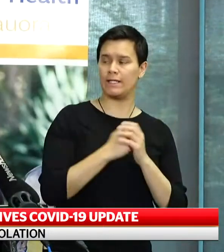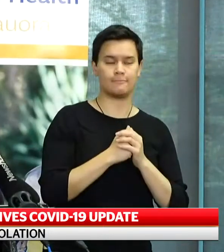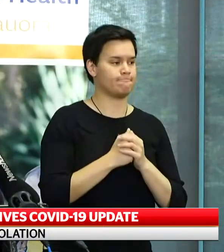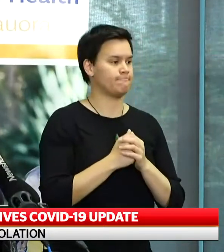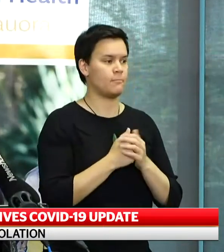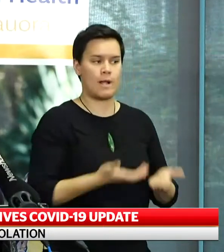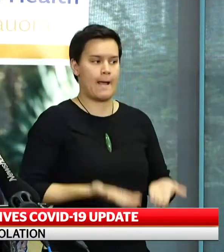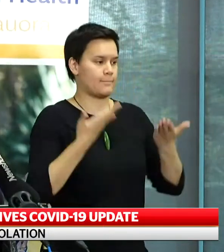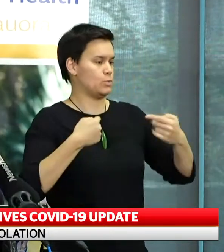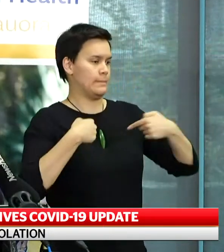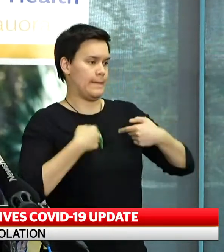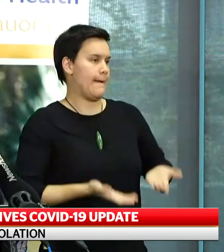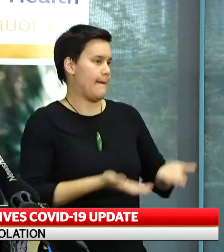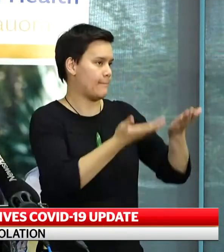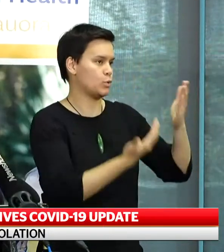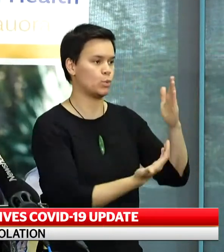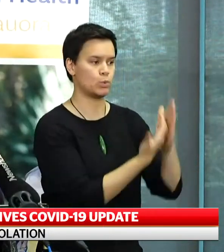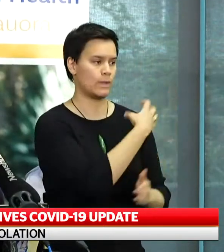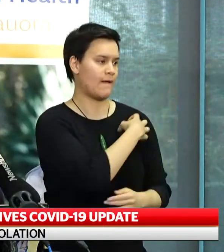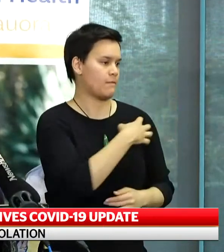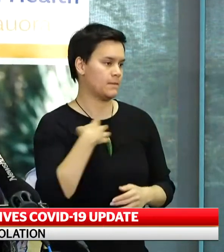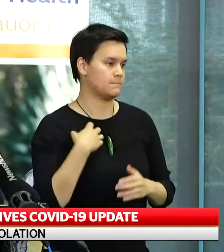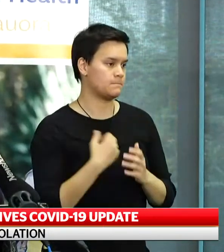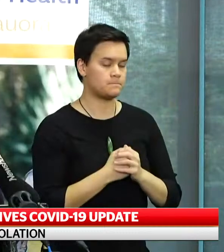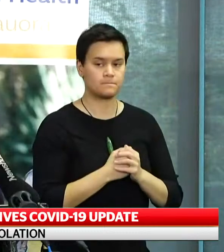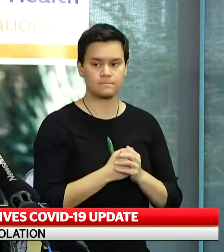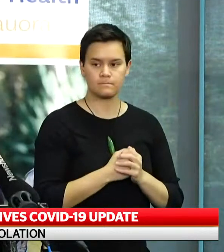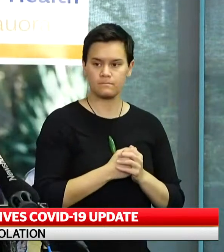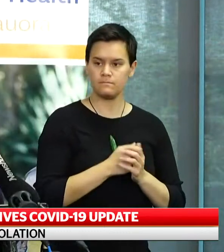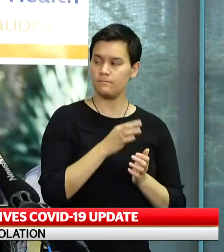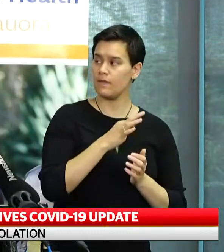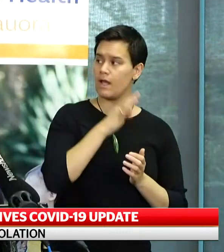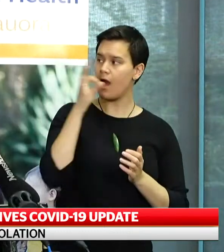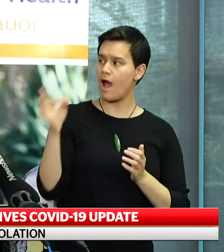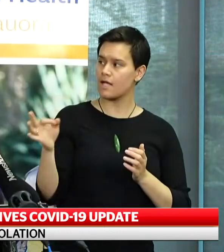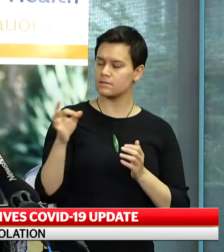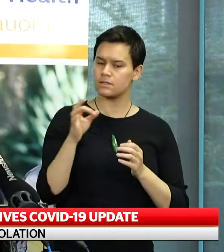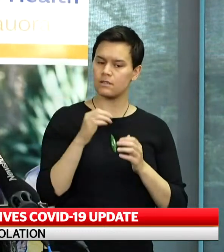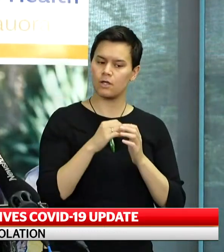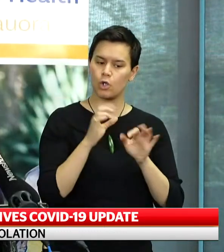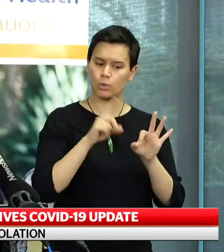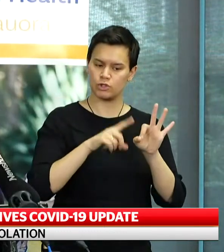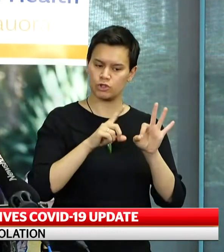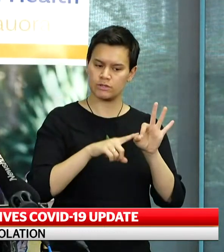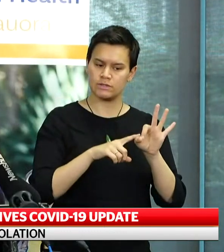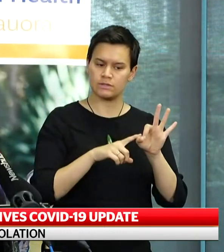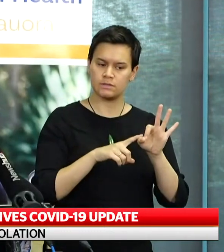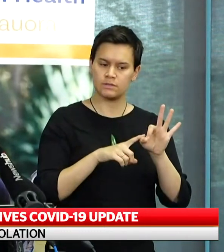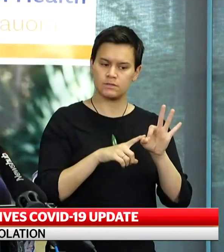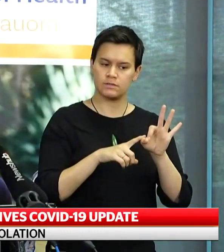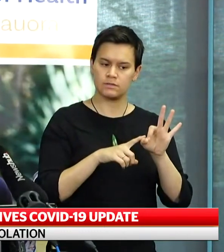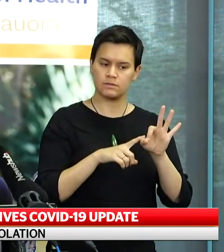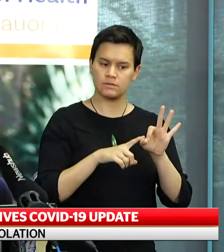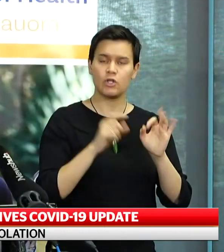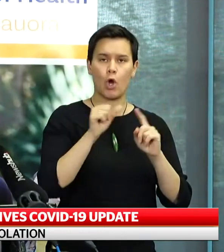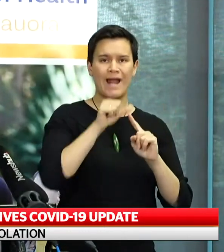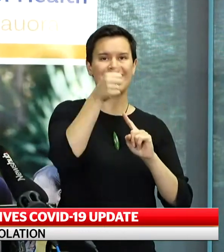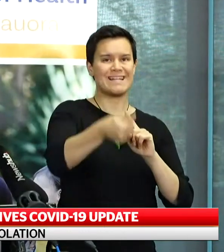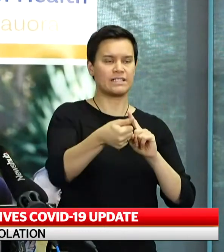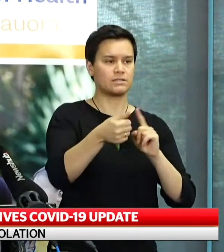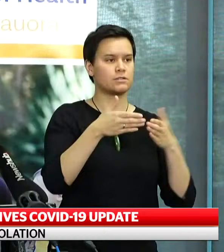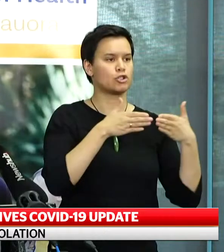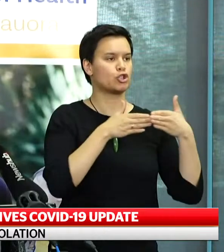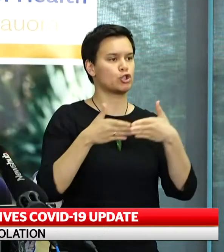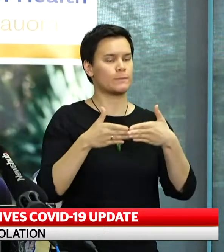up to the new government to make a decision about that, please. Just a couple of questions. So going back to the next cohort, I know it's based on